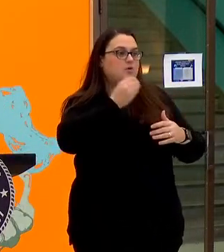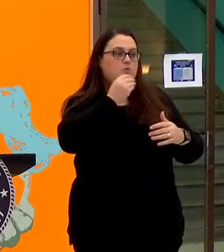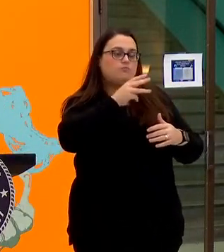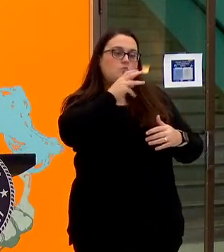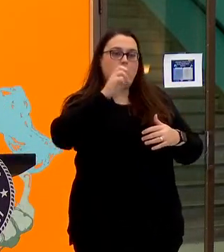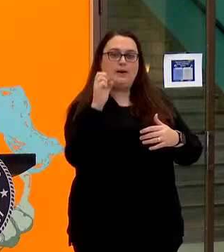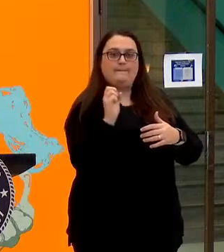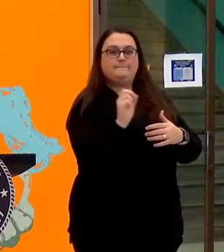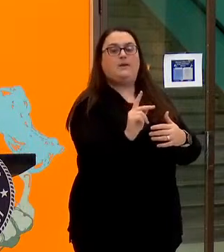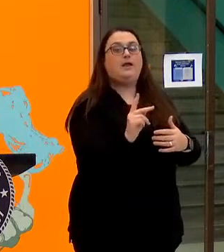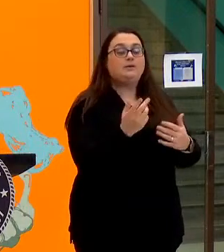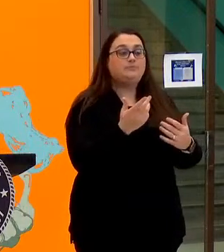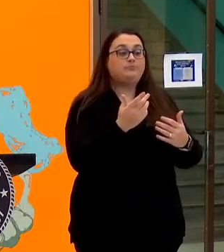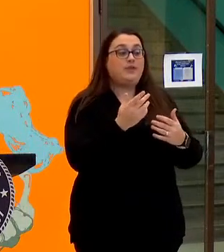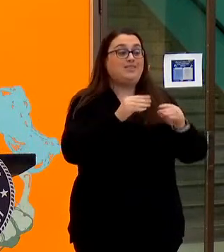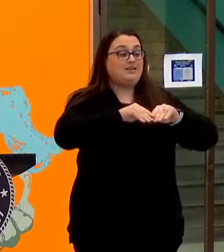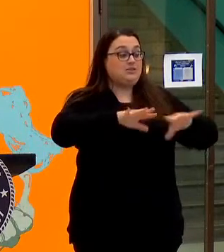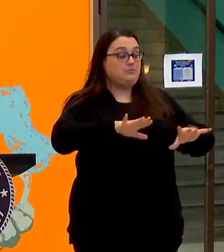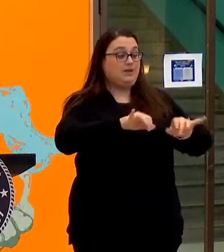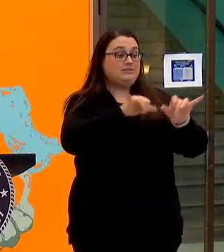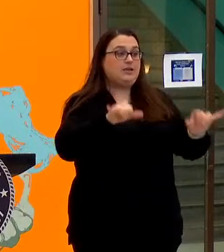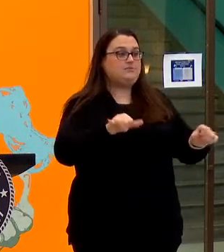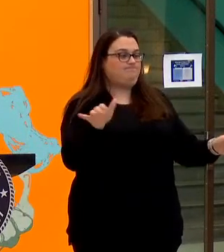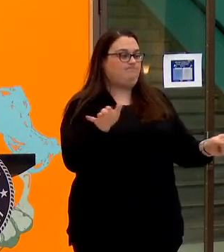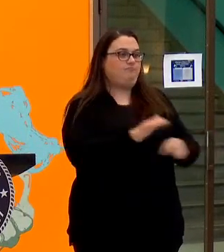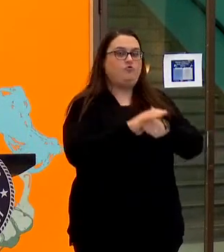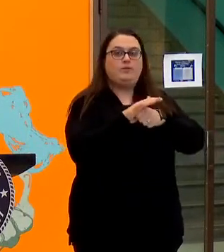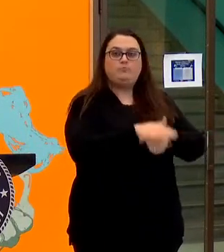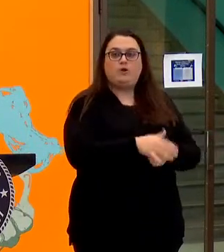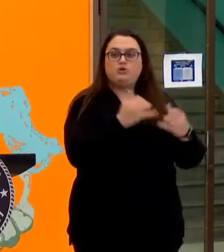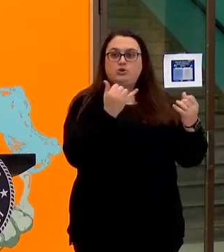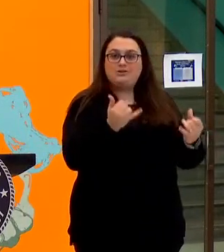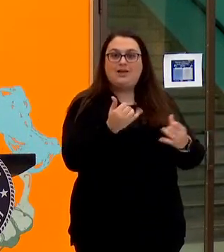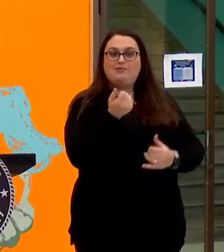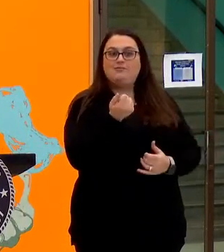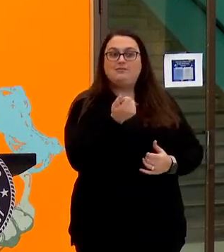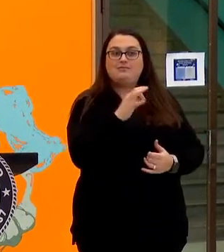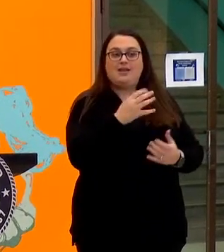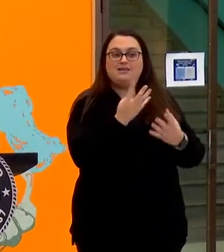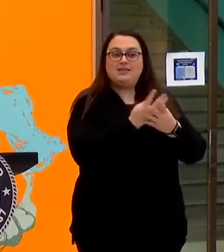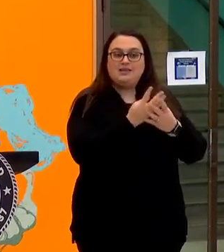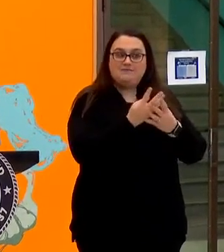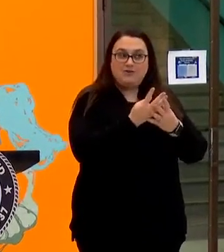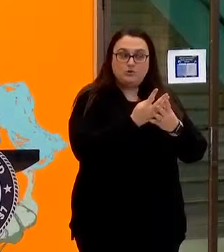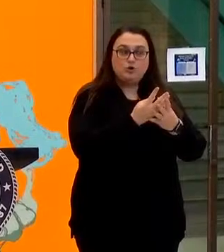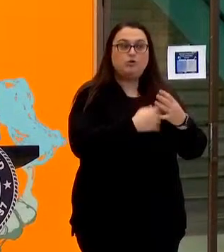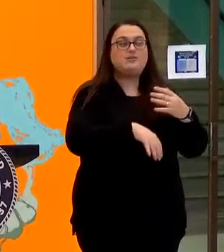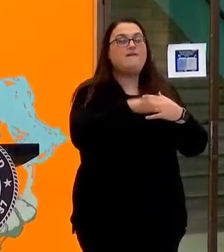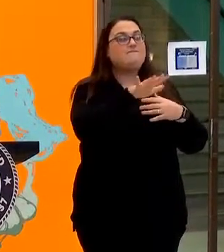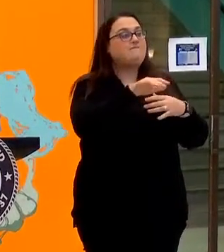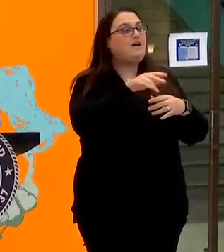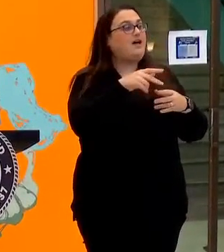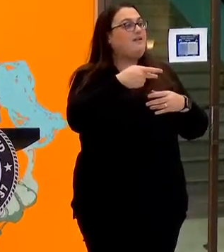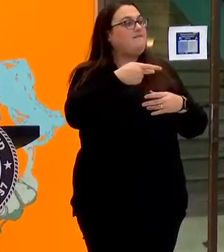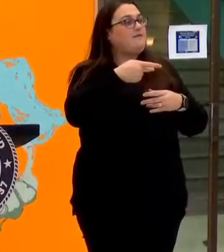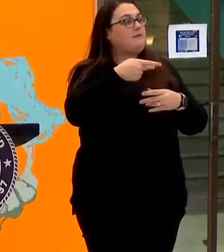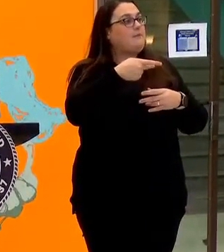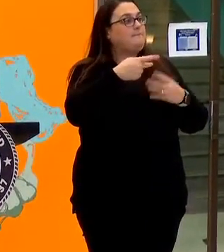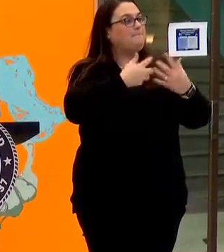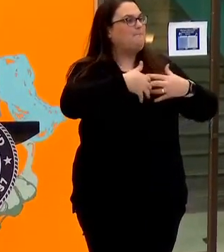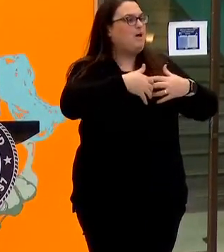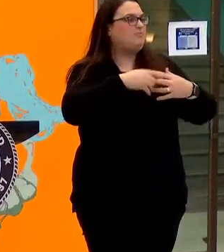work. Our distribution system is fully pressurized, 19 filters and 5 pumps actively